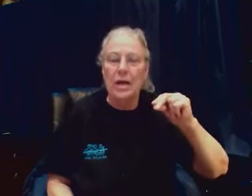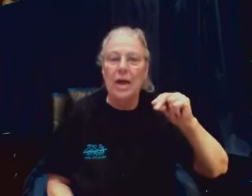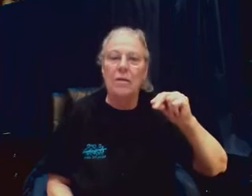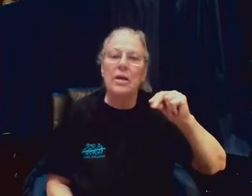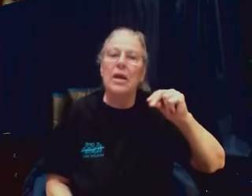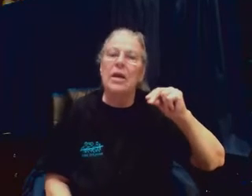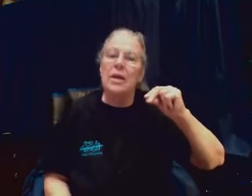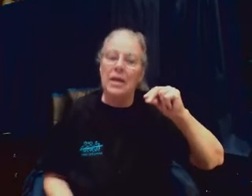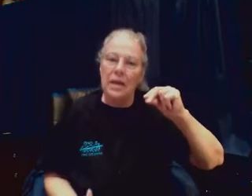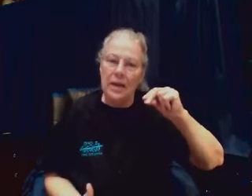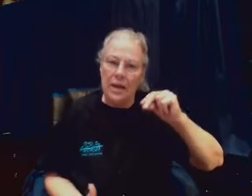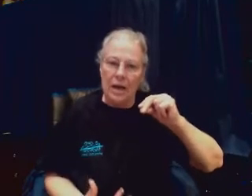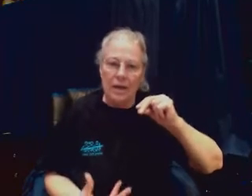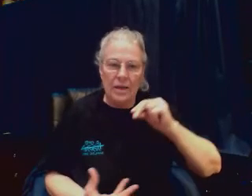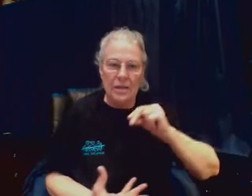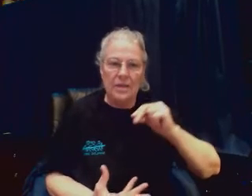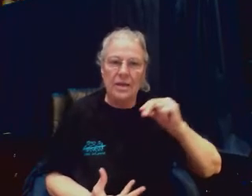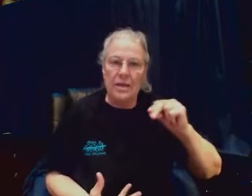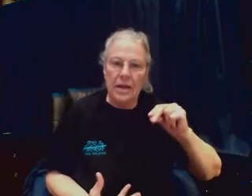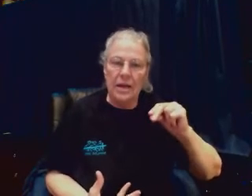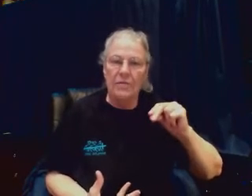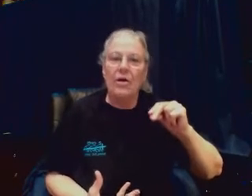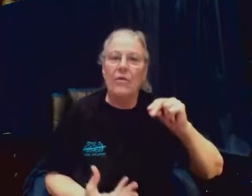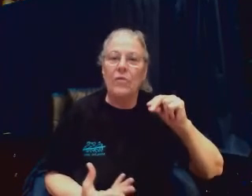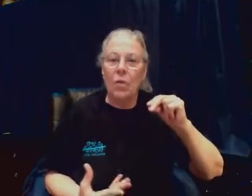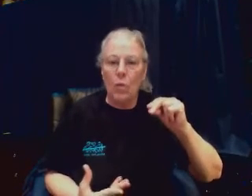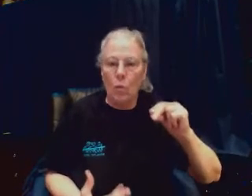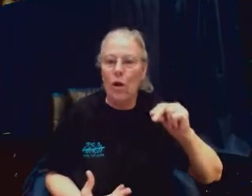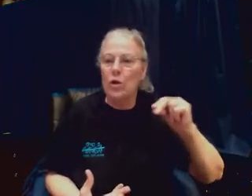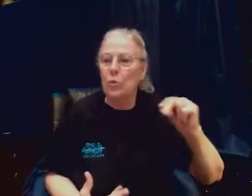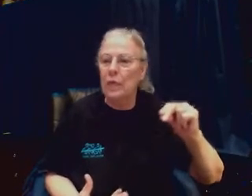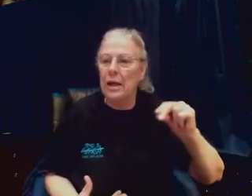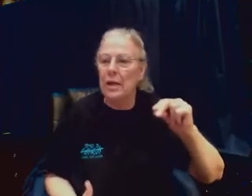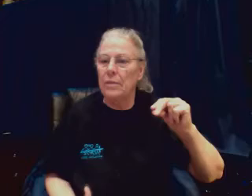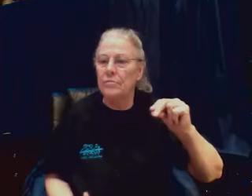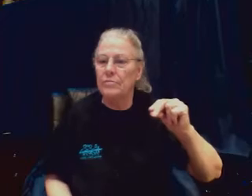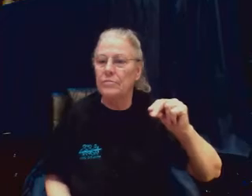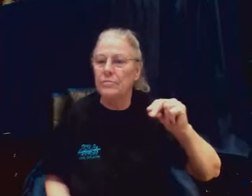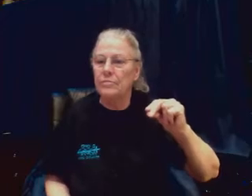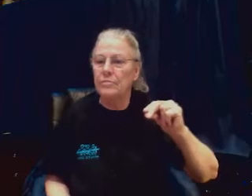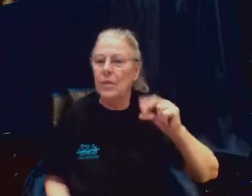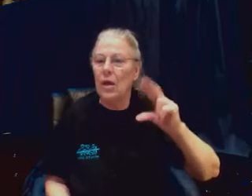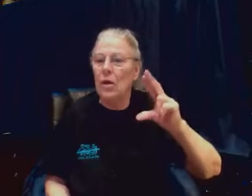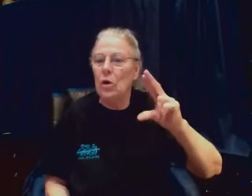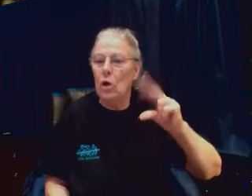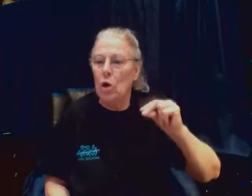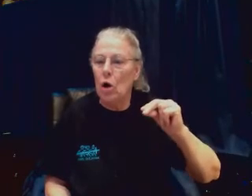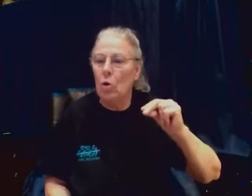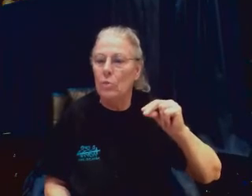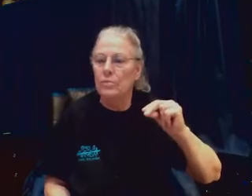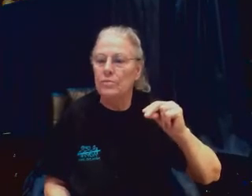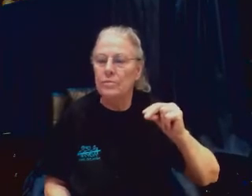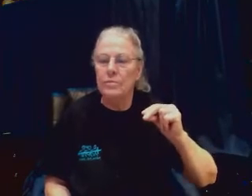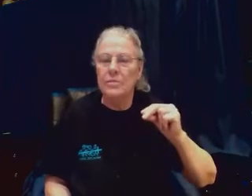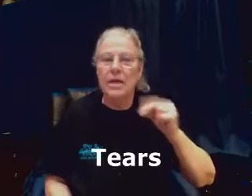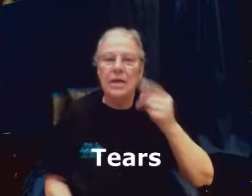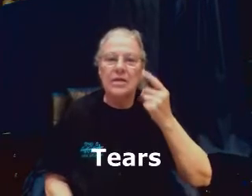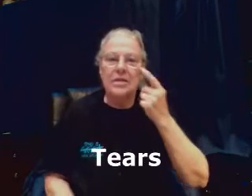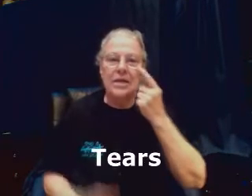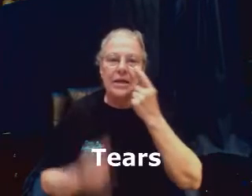down is indicative of what you're meaning. No.